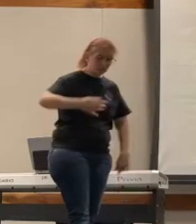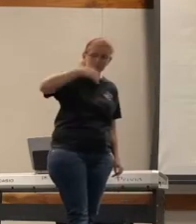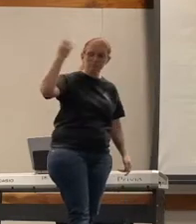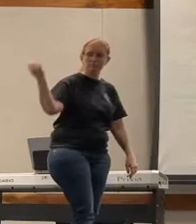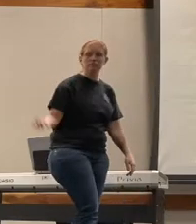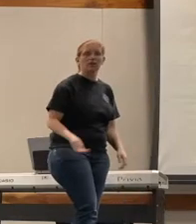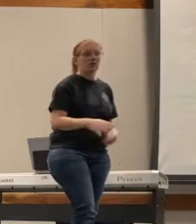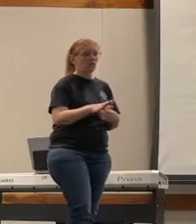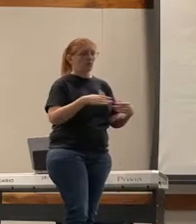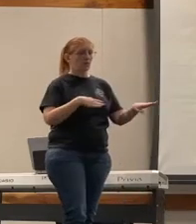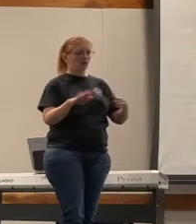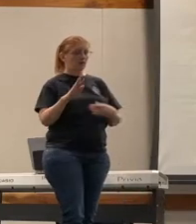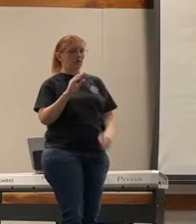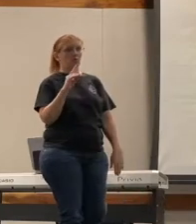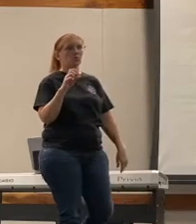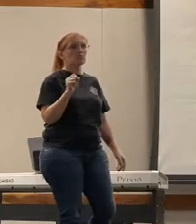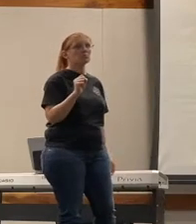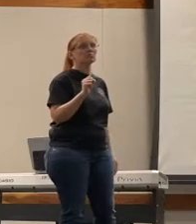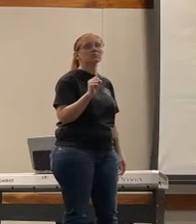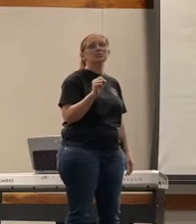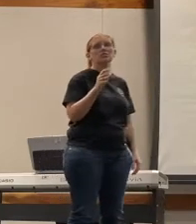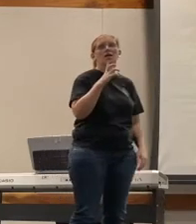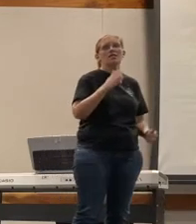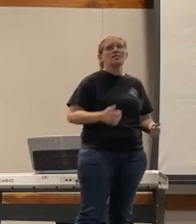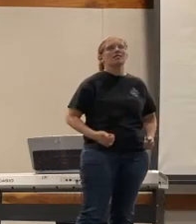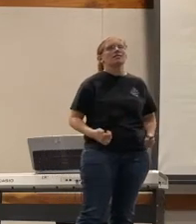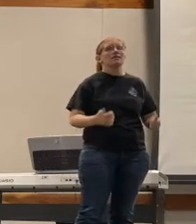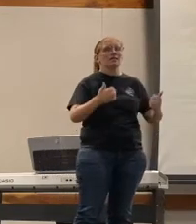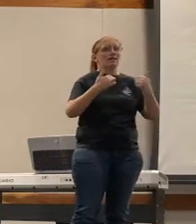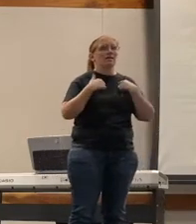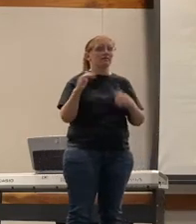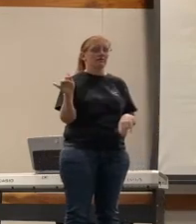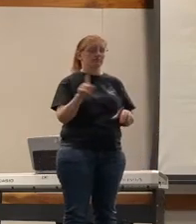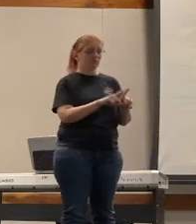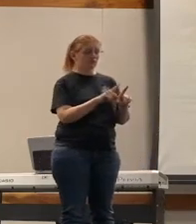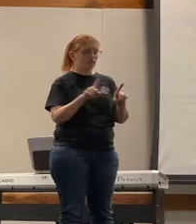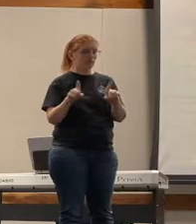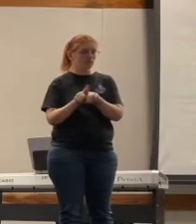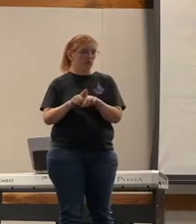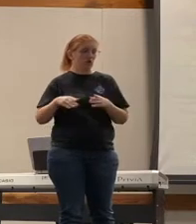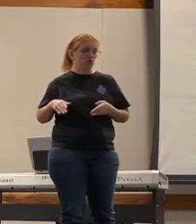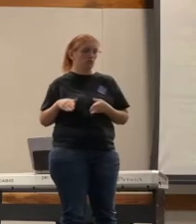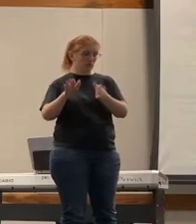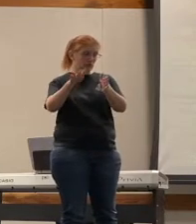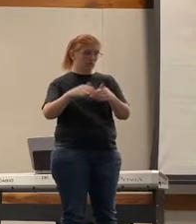Walking on the roads. Life is a lot like streets that we walk on today.